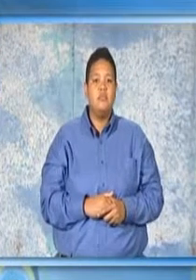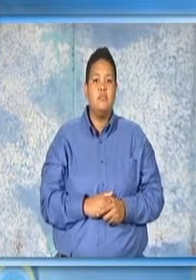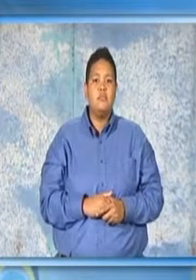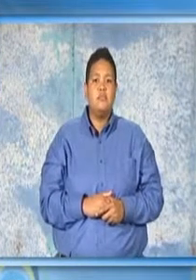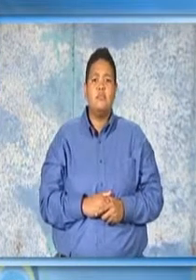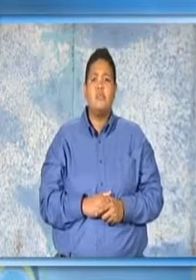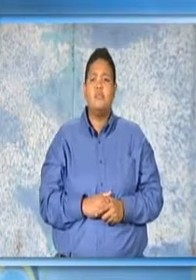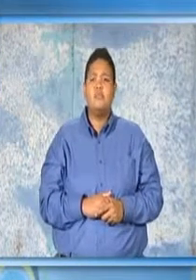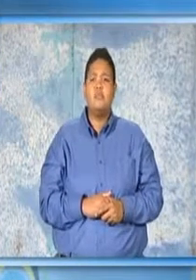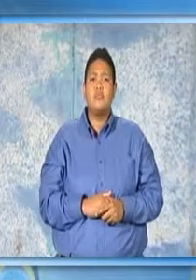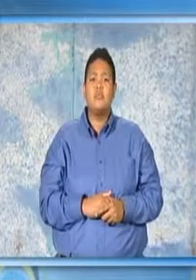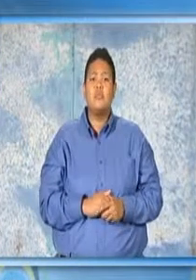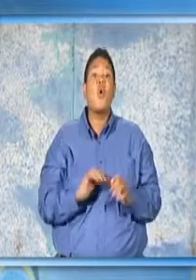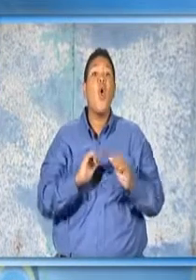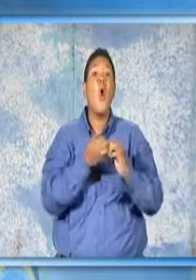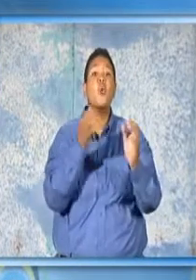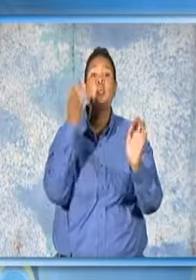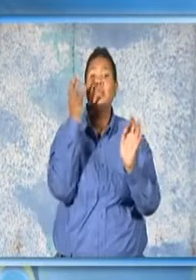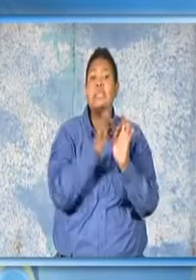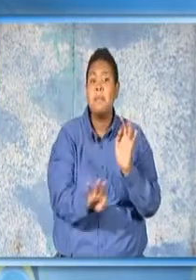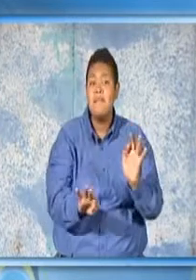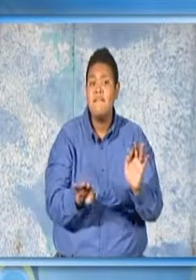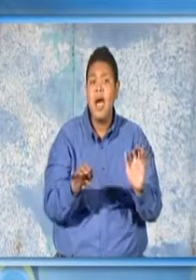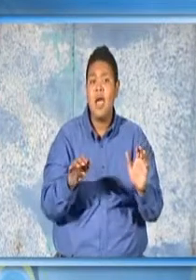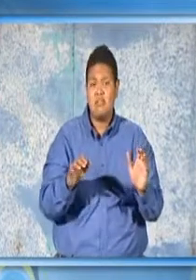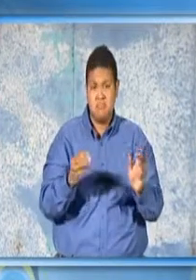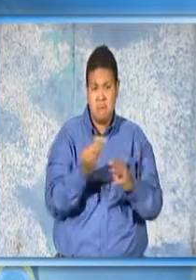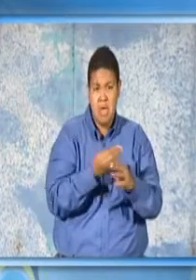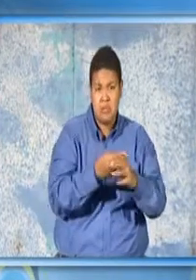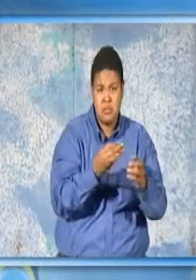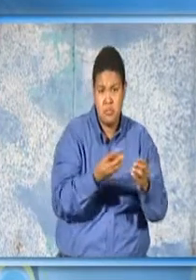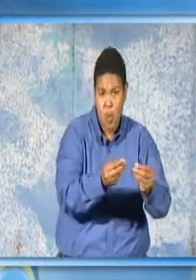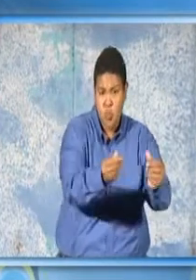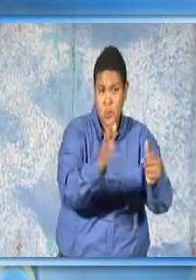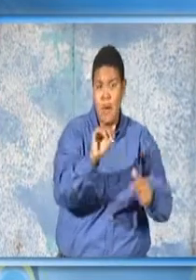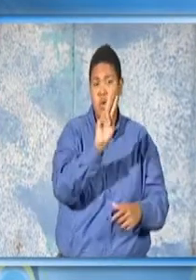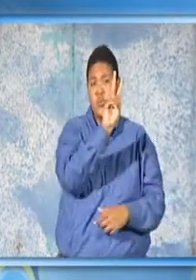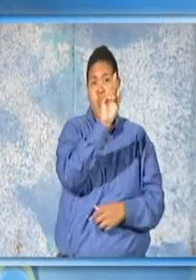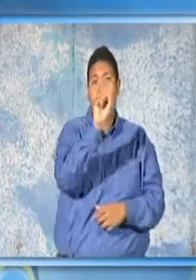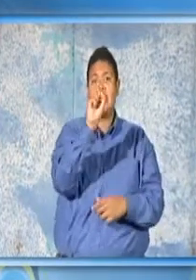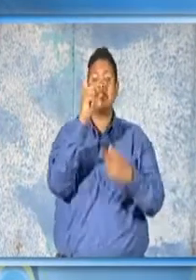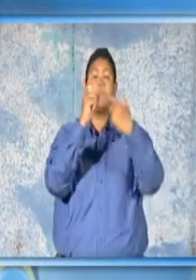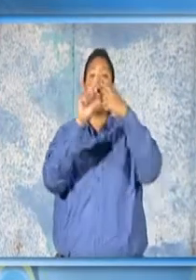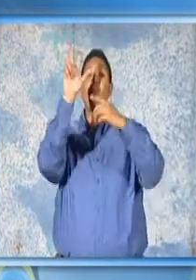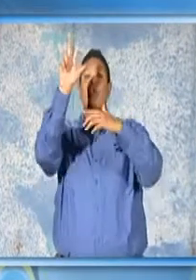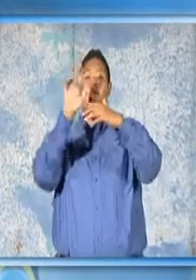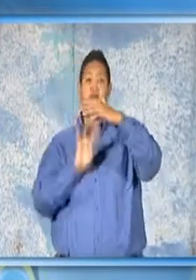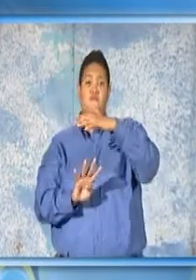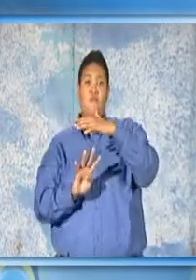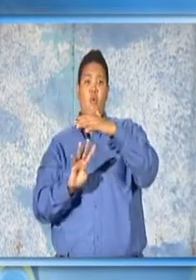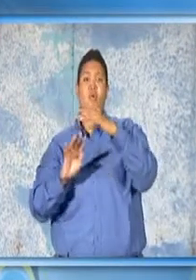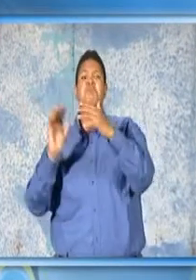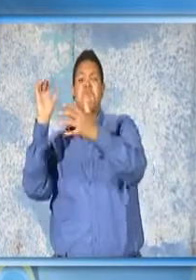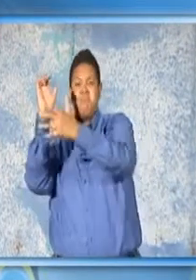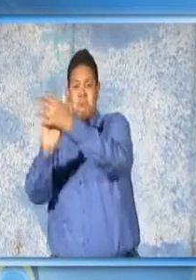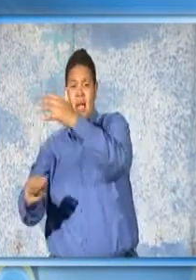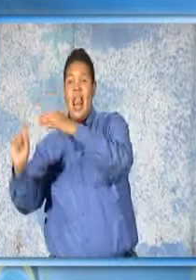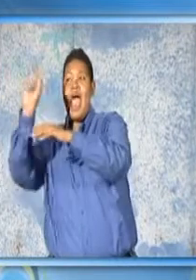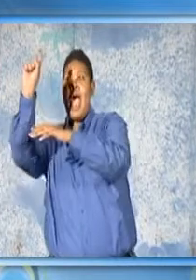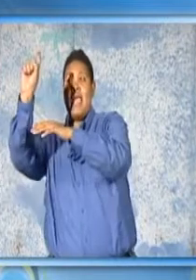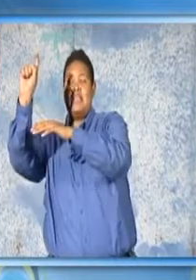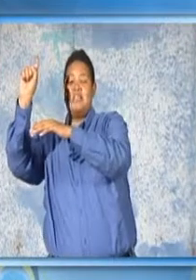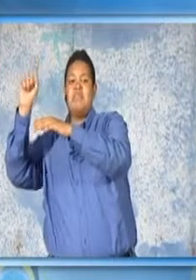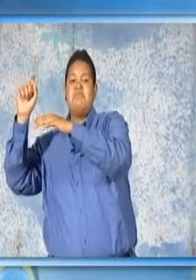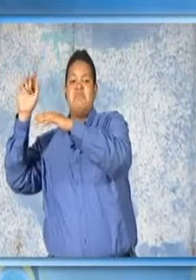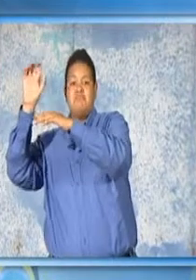How would you simplify an expression like 2x plus 3 over 4 minus x minus 2 over